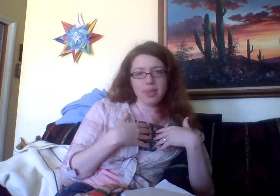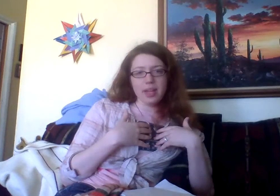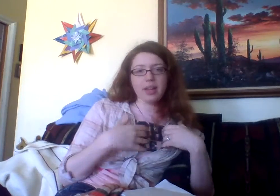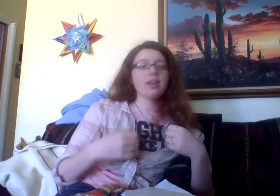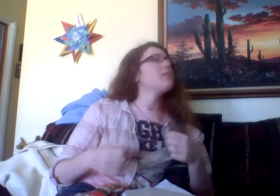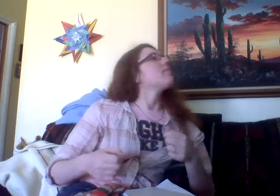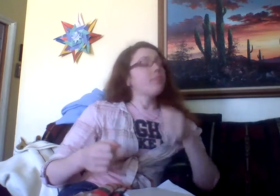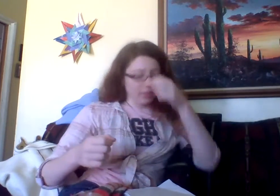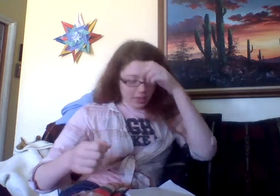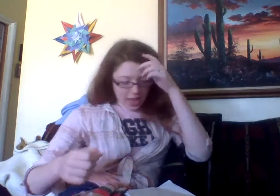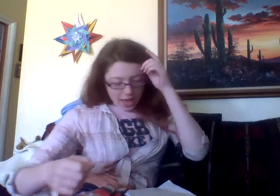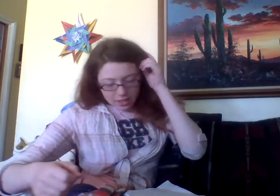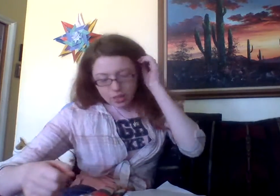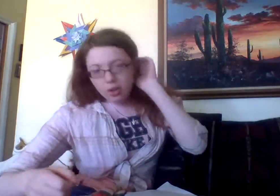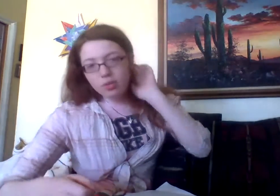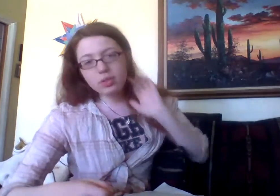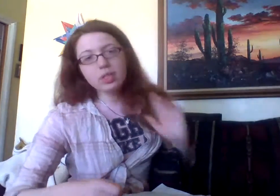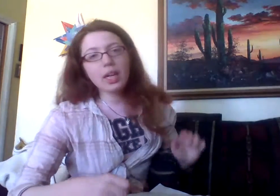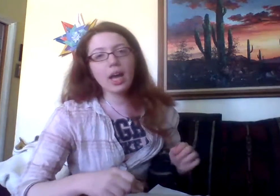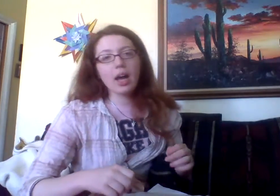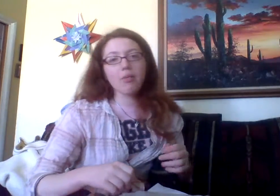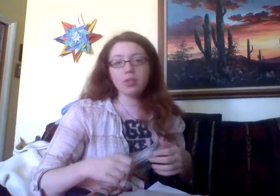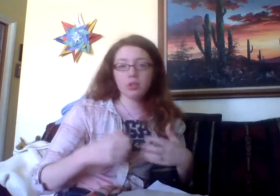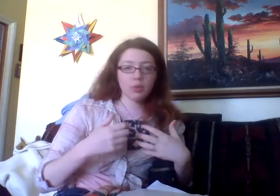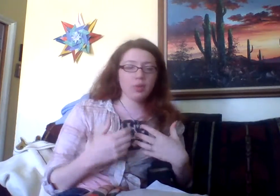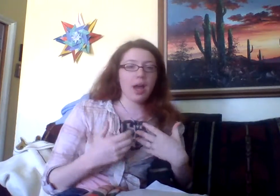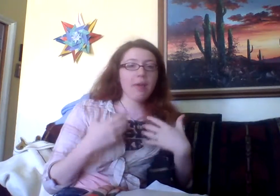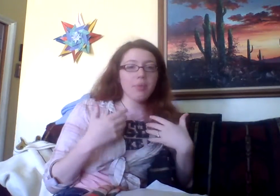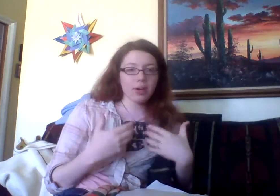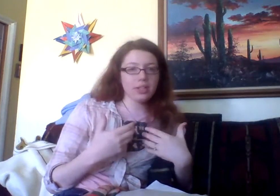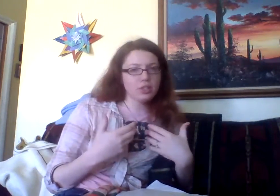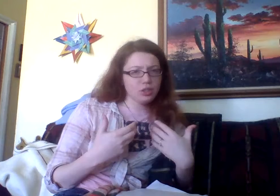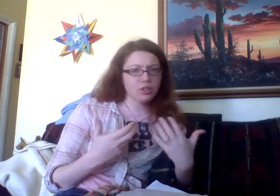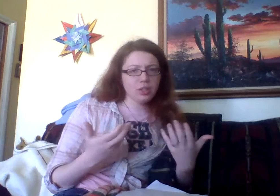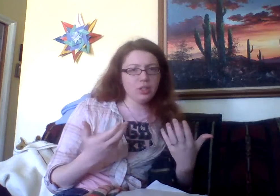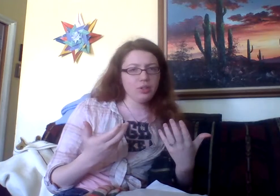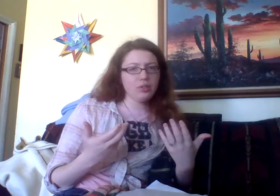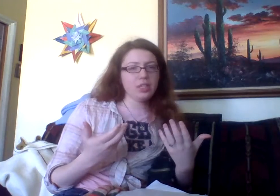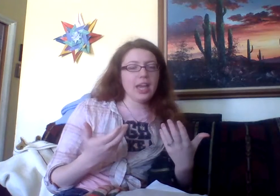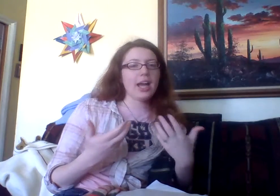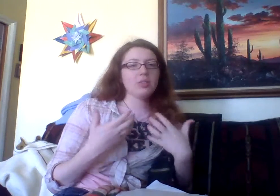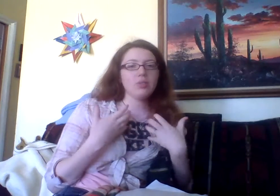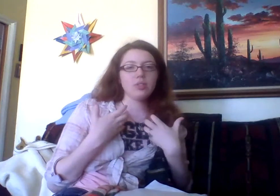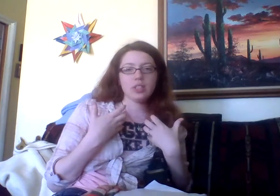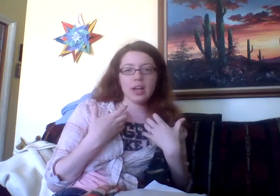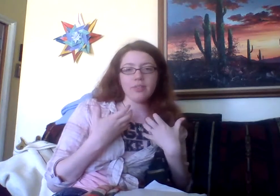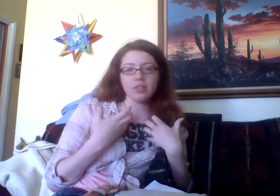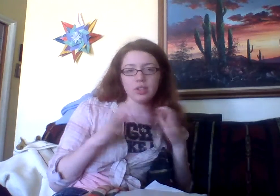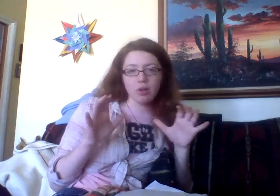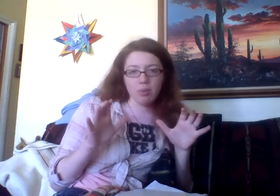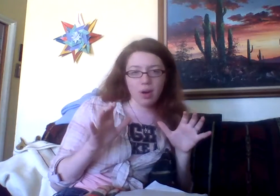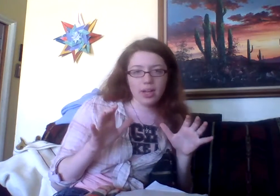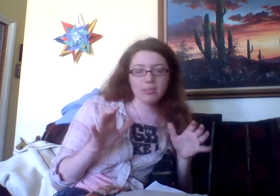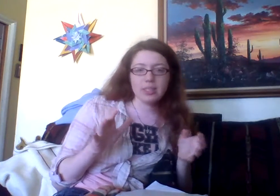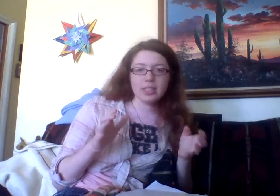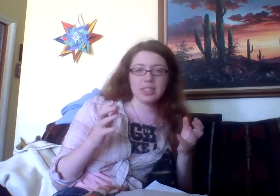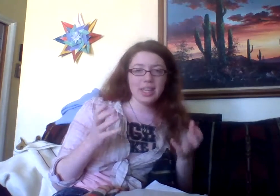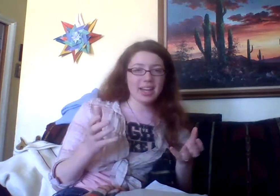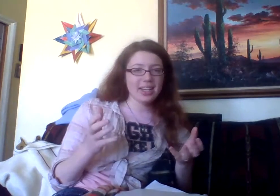something. That don't, I would just use the actual sign for don't want, because in that case,